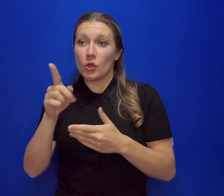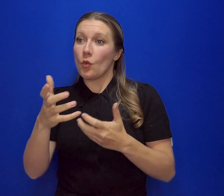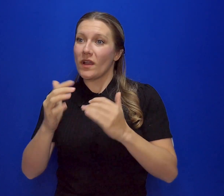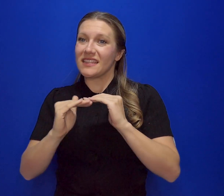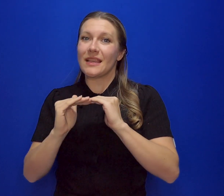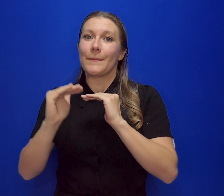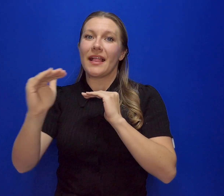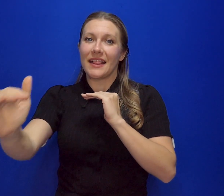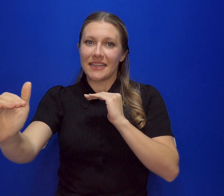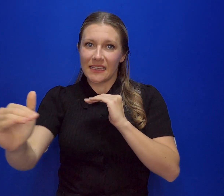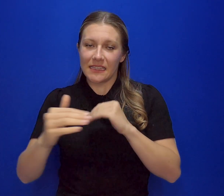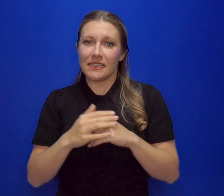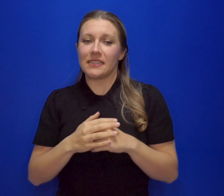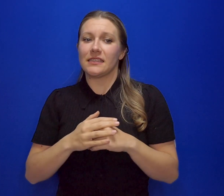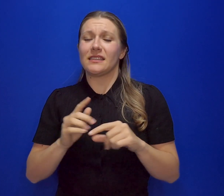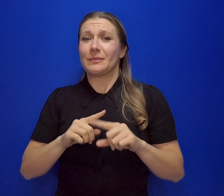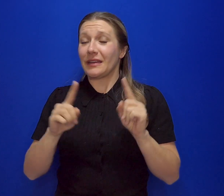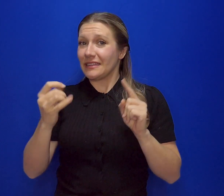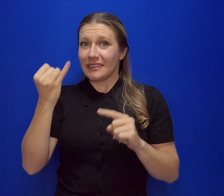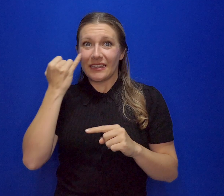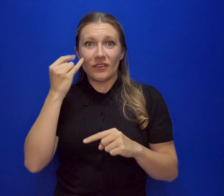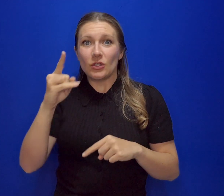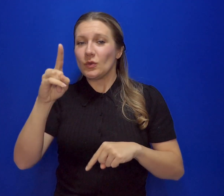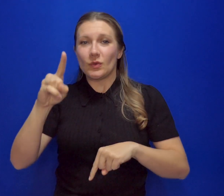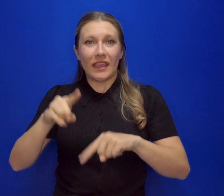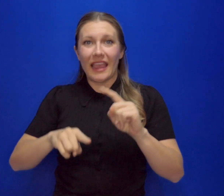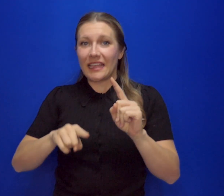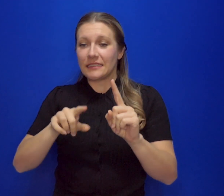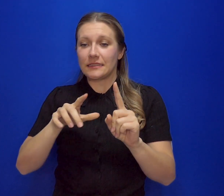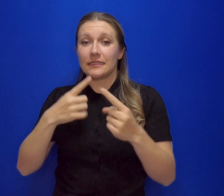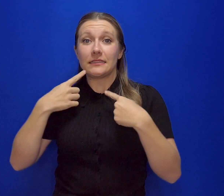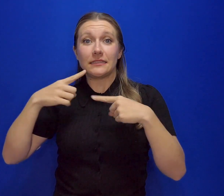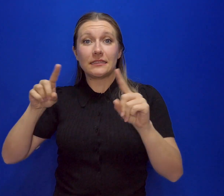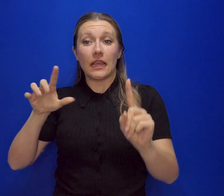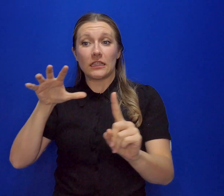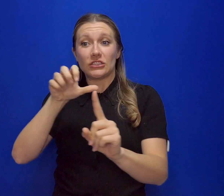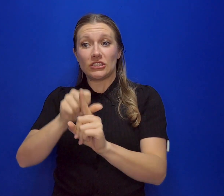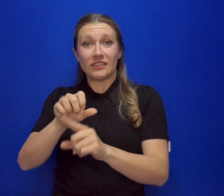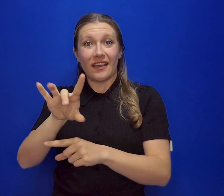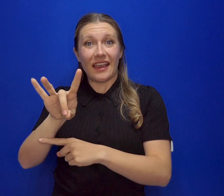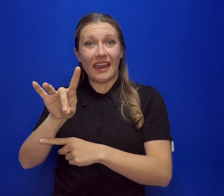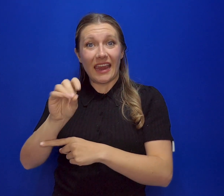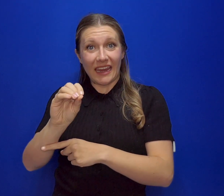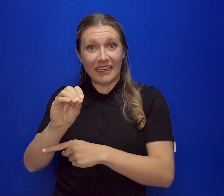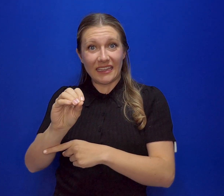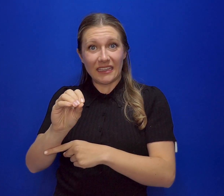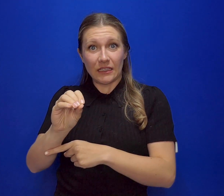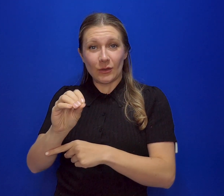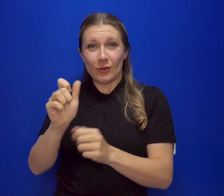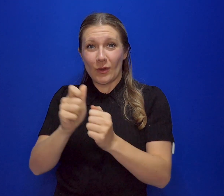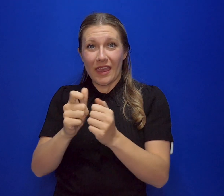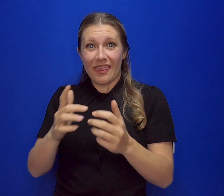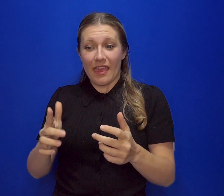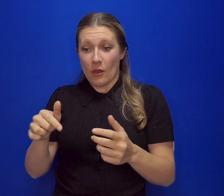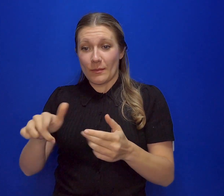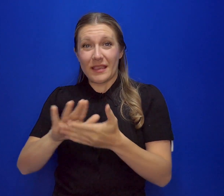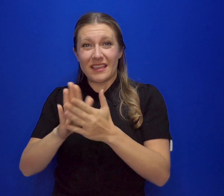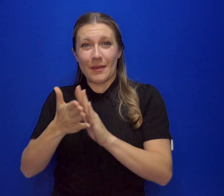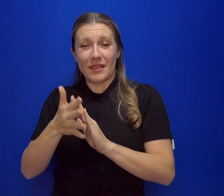stability, but if you can't achieve an 80 blood sugar without it becoming a 55, you're